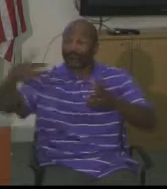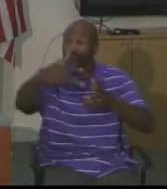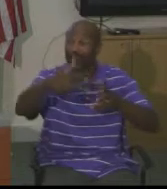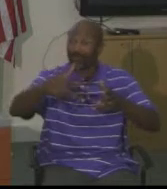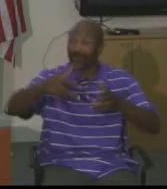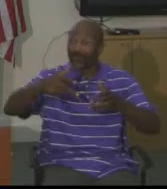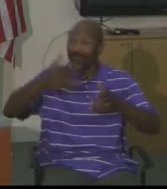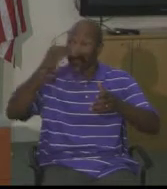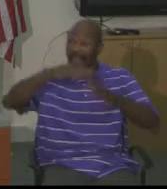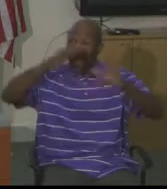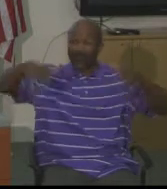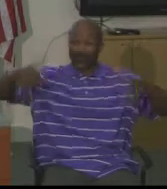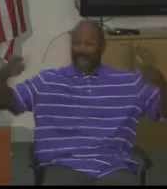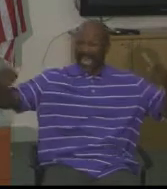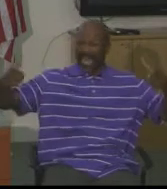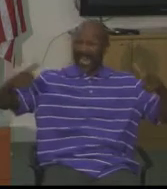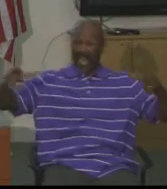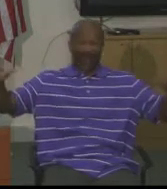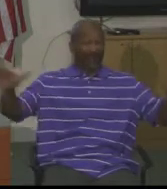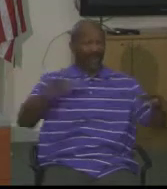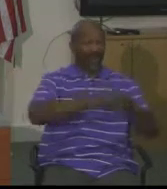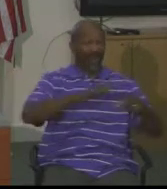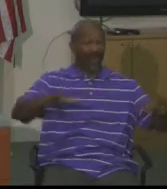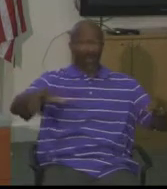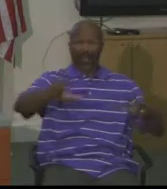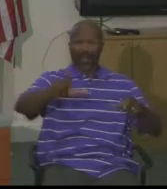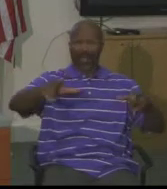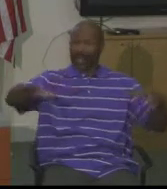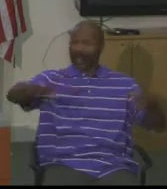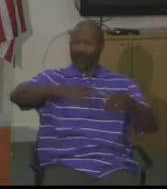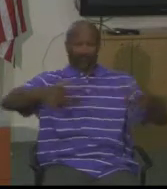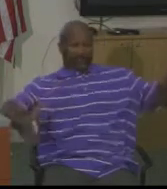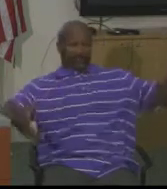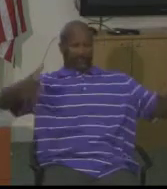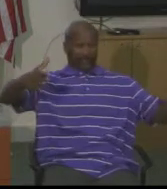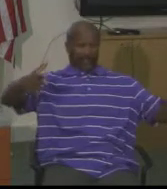the house and it's taking over the entire lane.